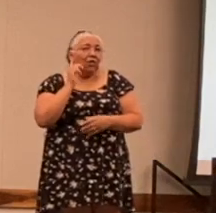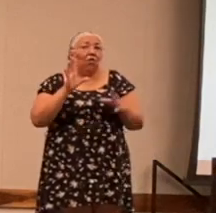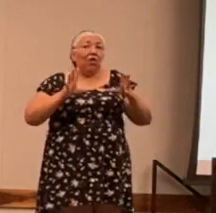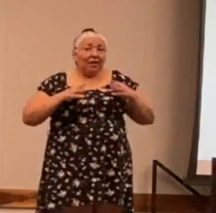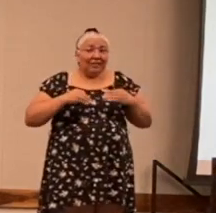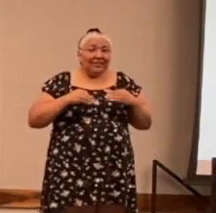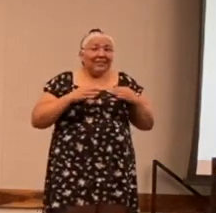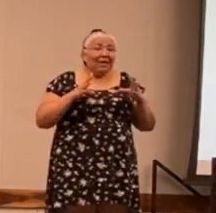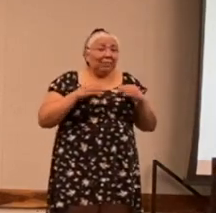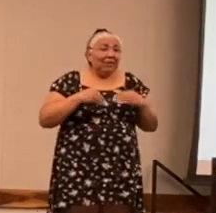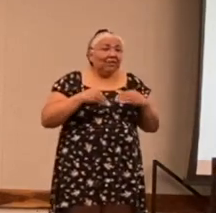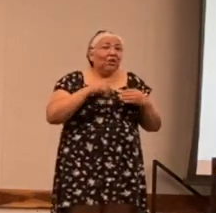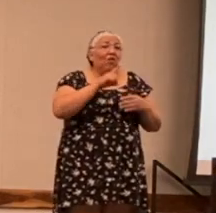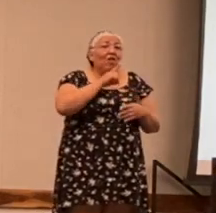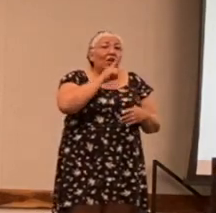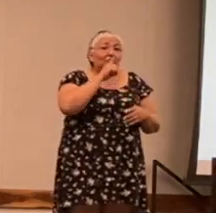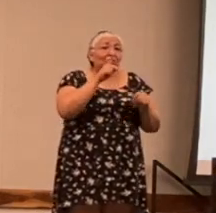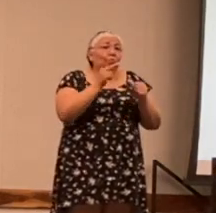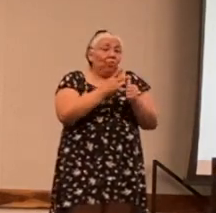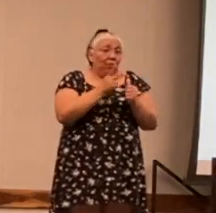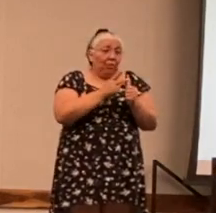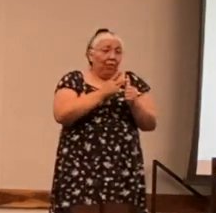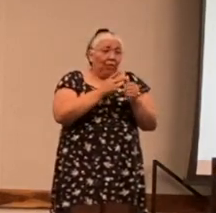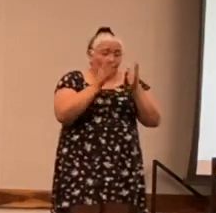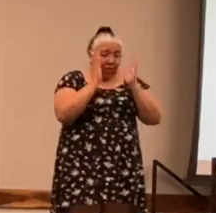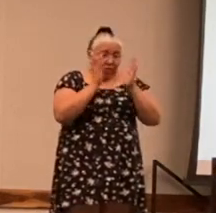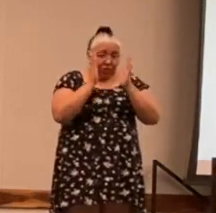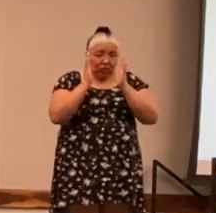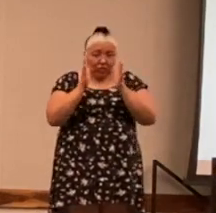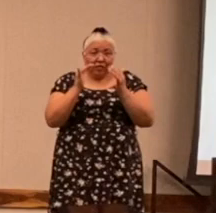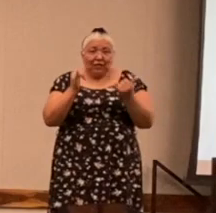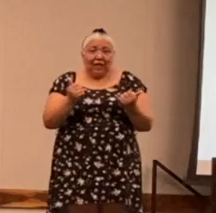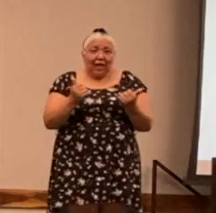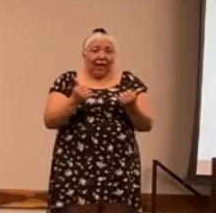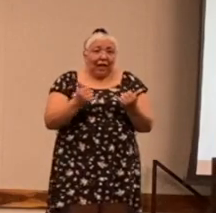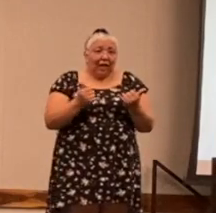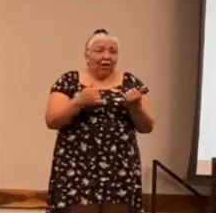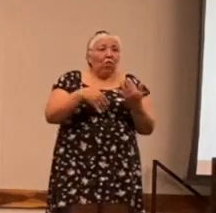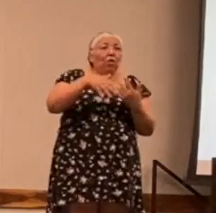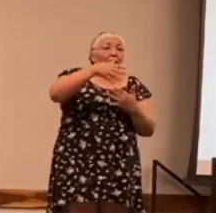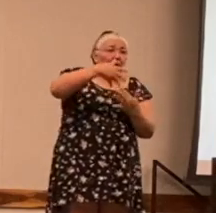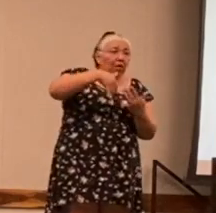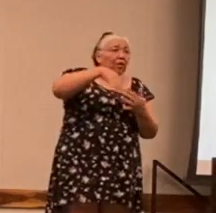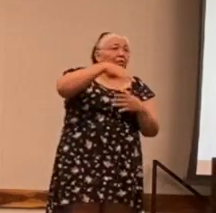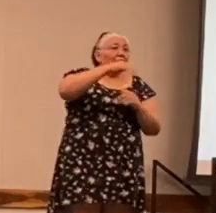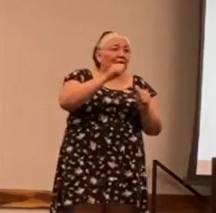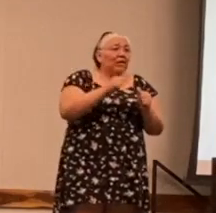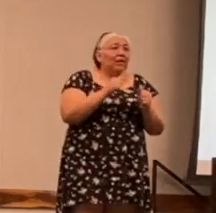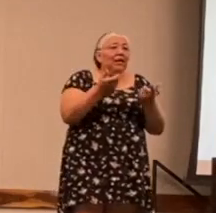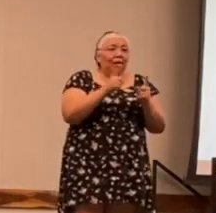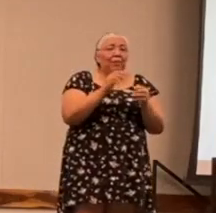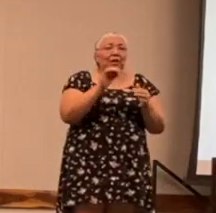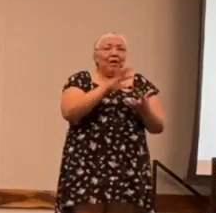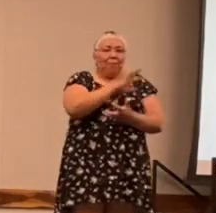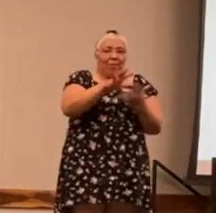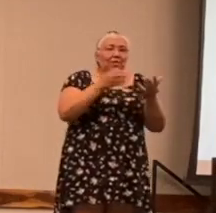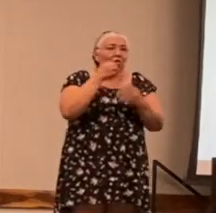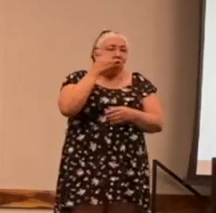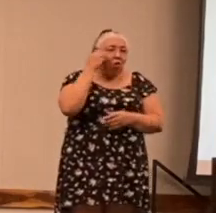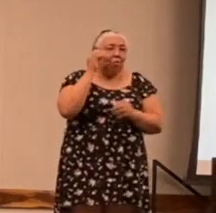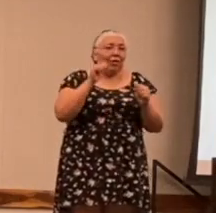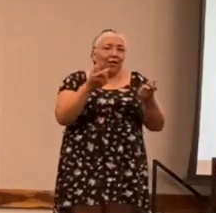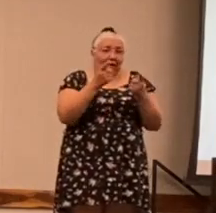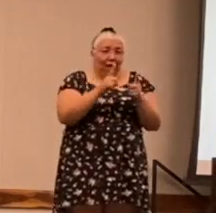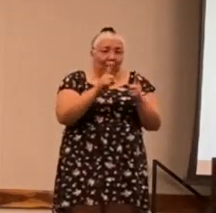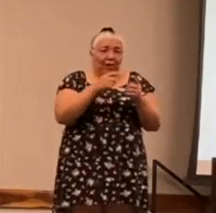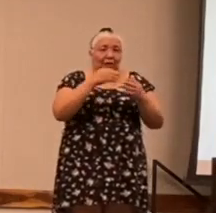or acceptance actually are the primary concerns here. So hospitality can happen in a messy home. It can happen around the